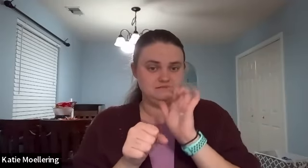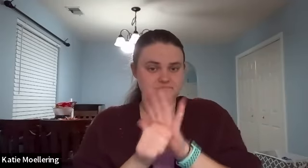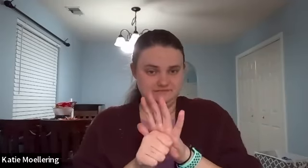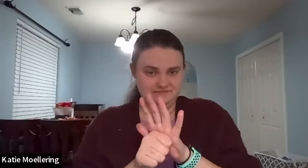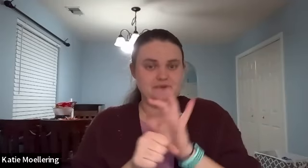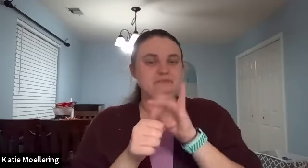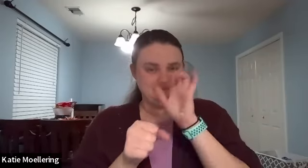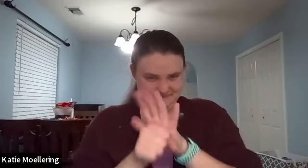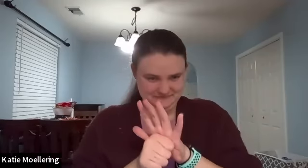Yep.